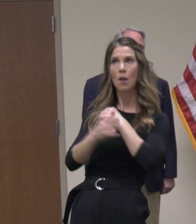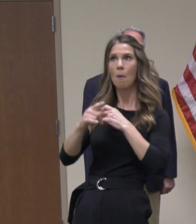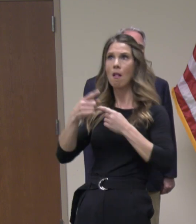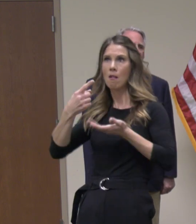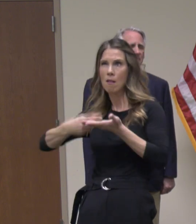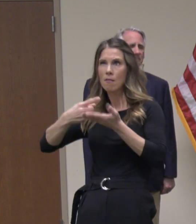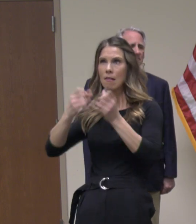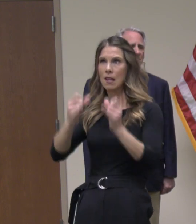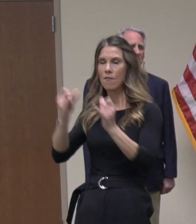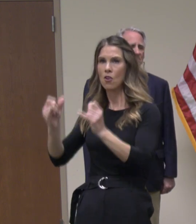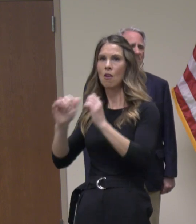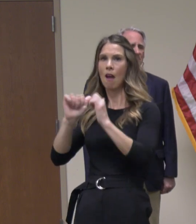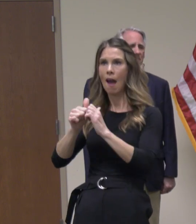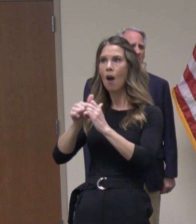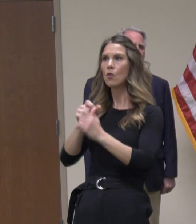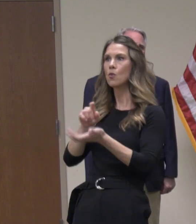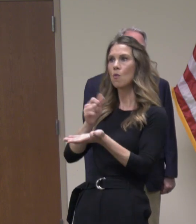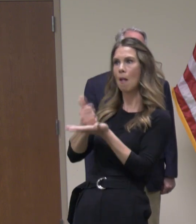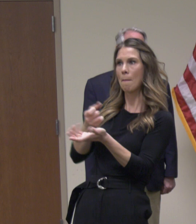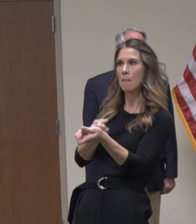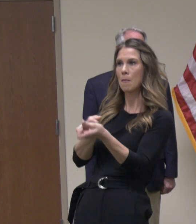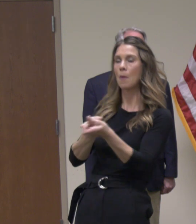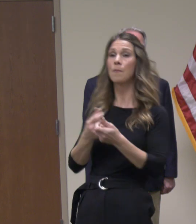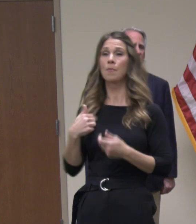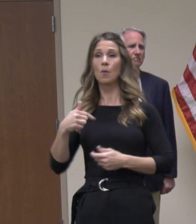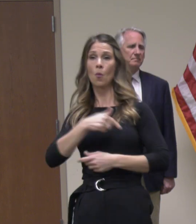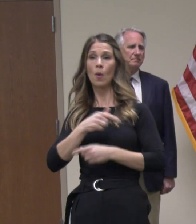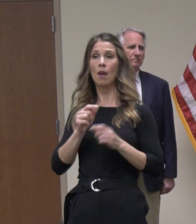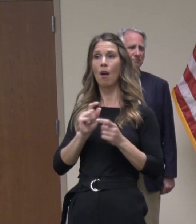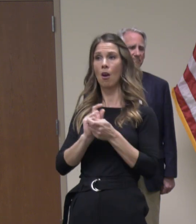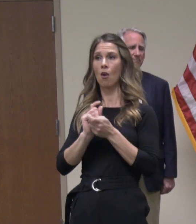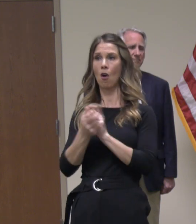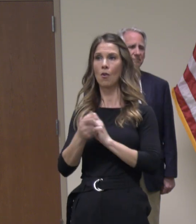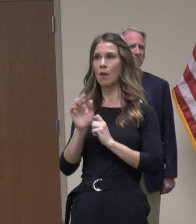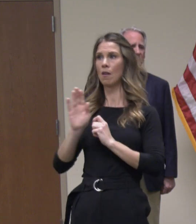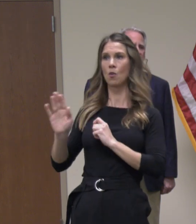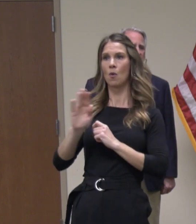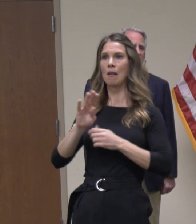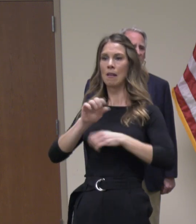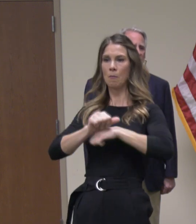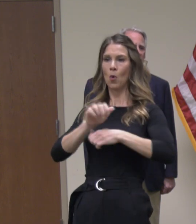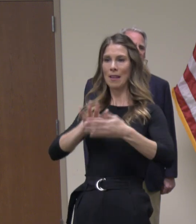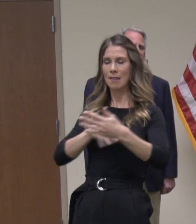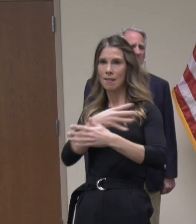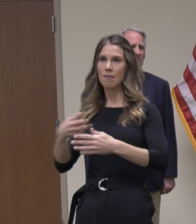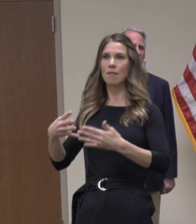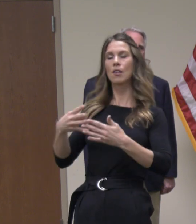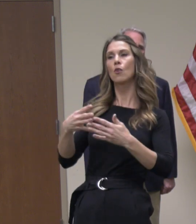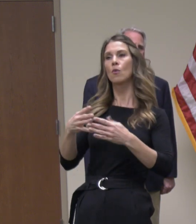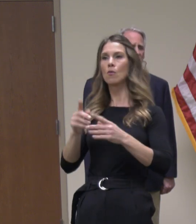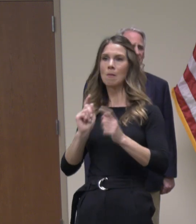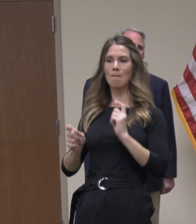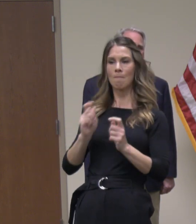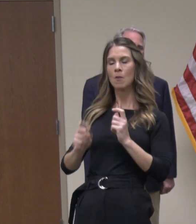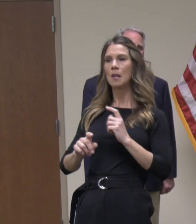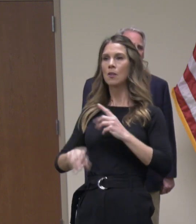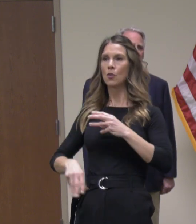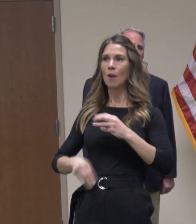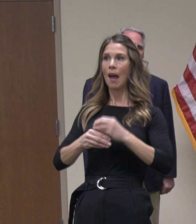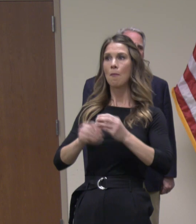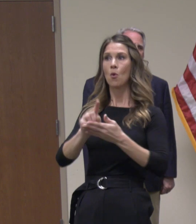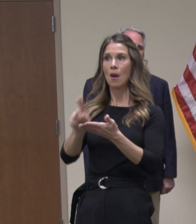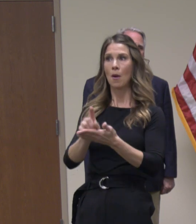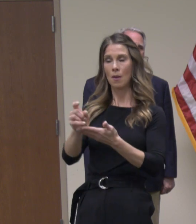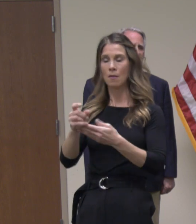Departments are evaluating staff, alternating employee schedules to allow for more staggered hours and, as is appropriate, encouraging staff